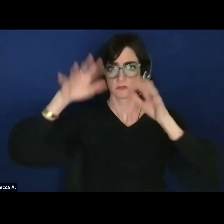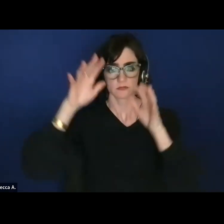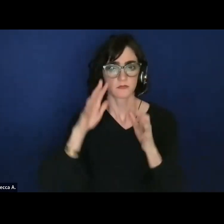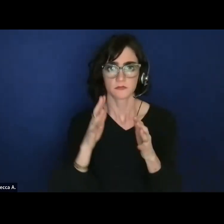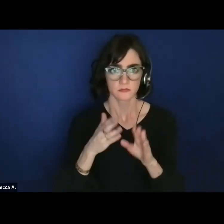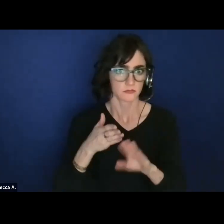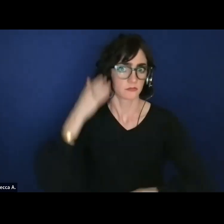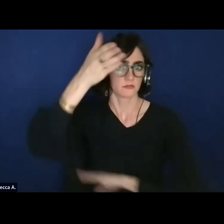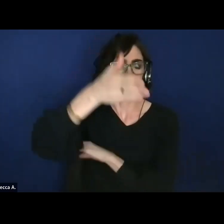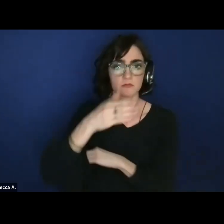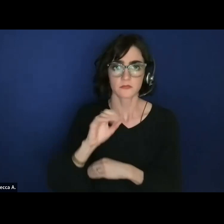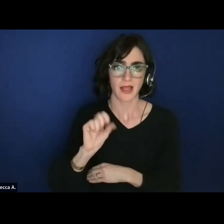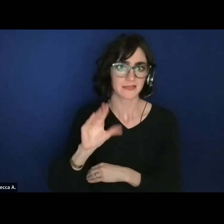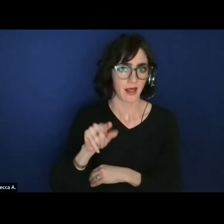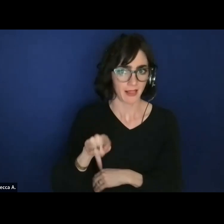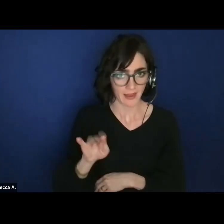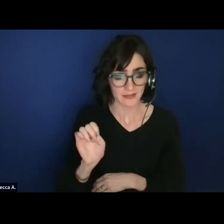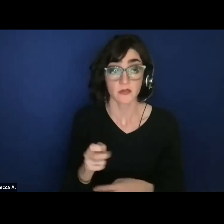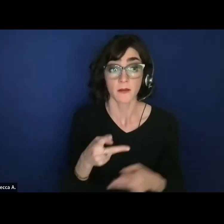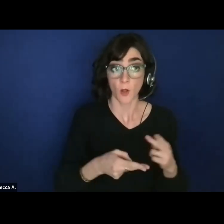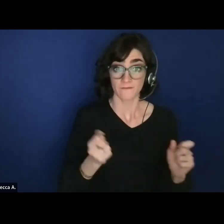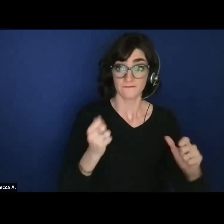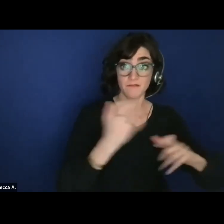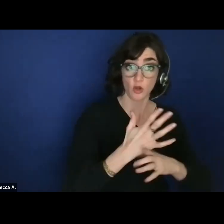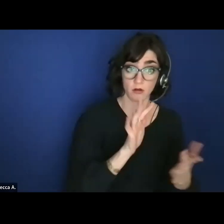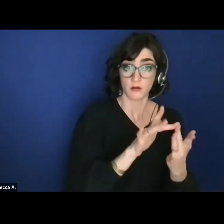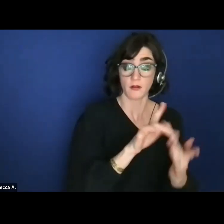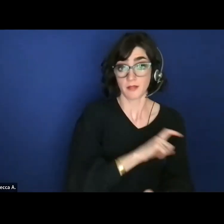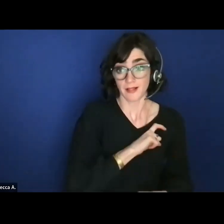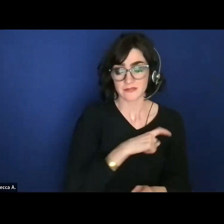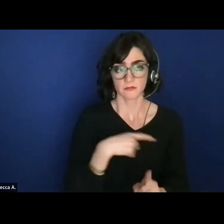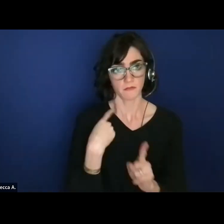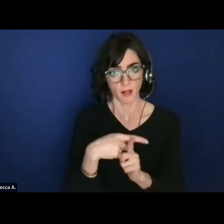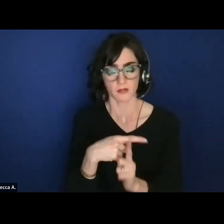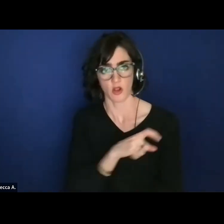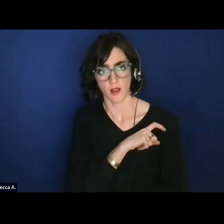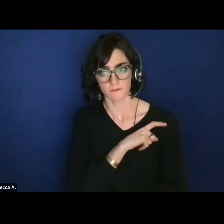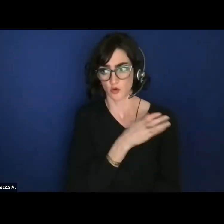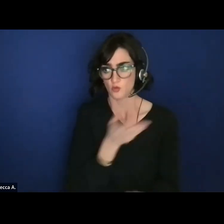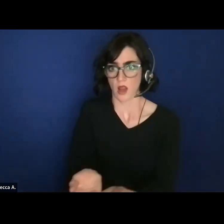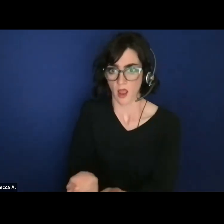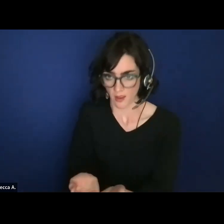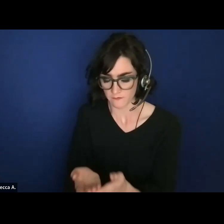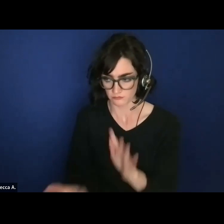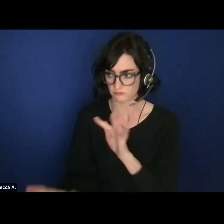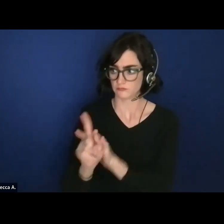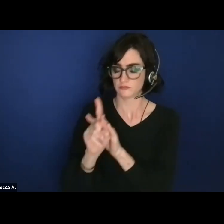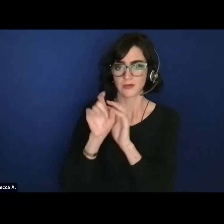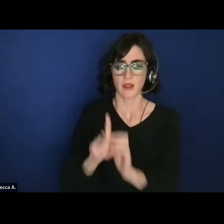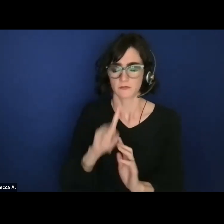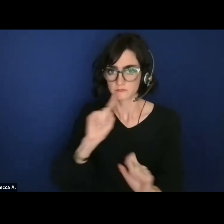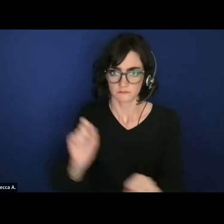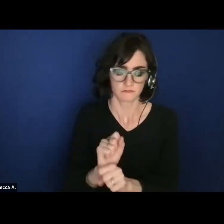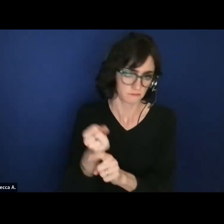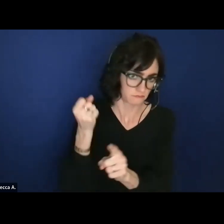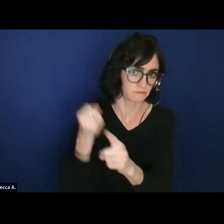both the fear of contacting the police that Representative Orwell mentioned, and also just the fact that, an officer arriving can have a really significant effect